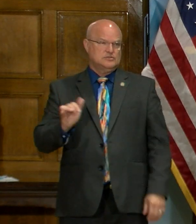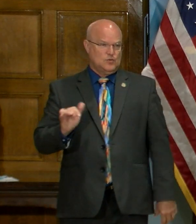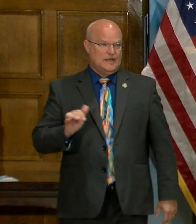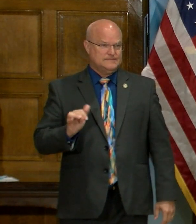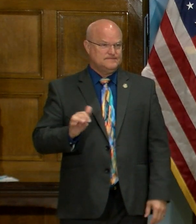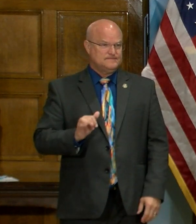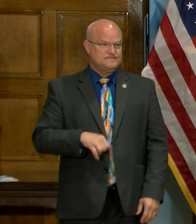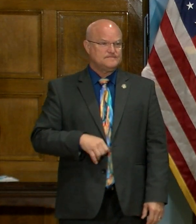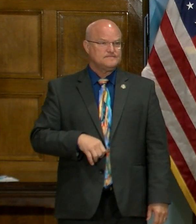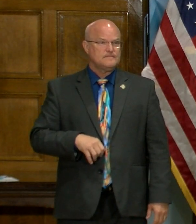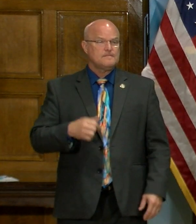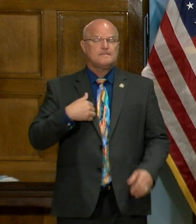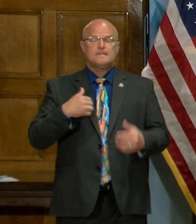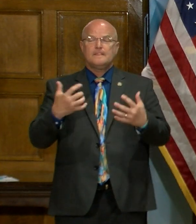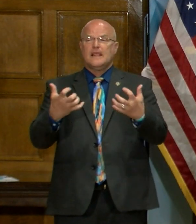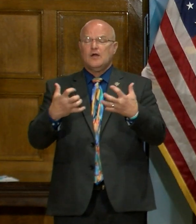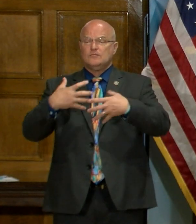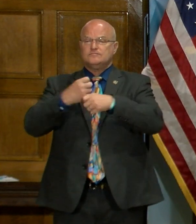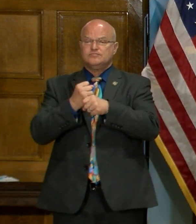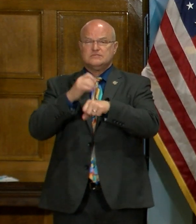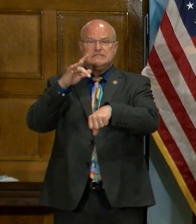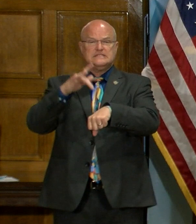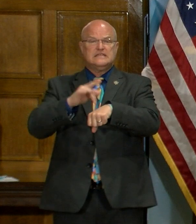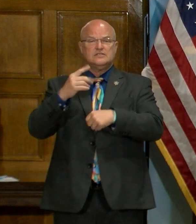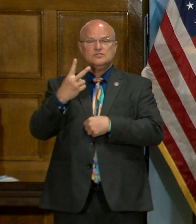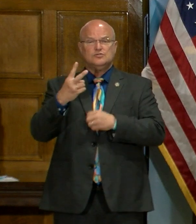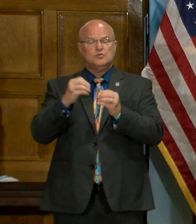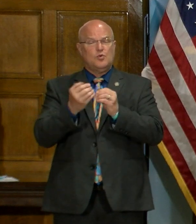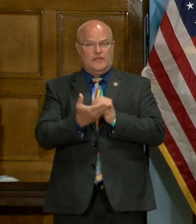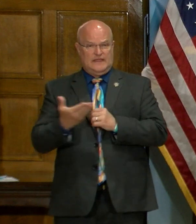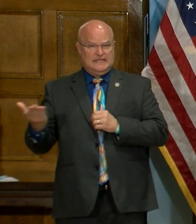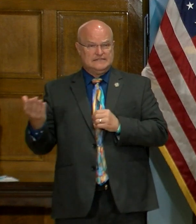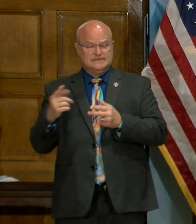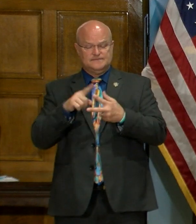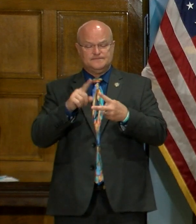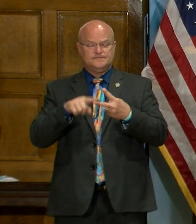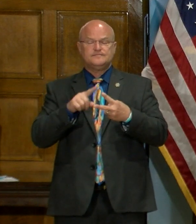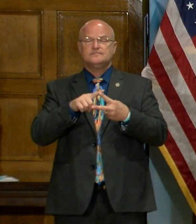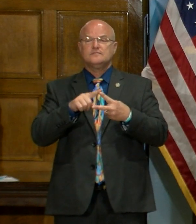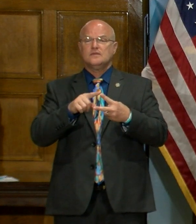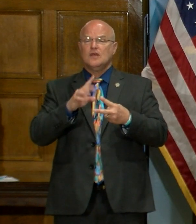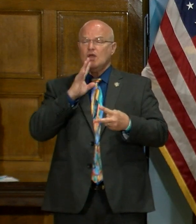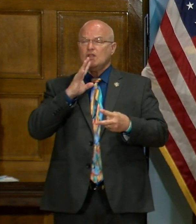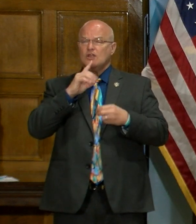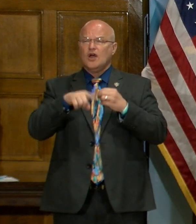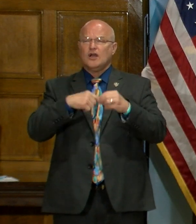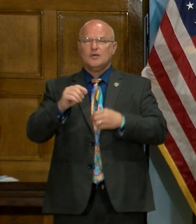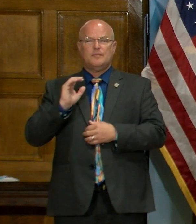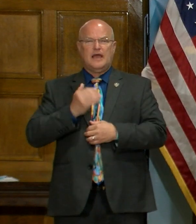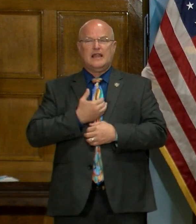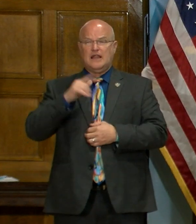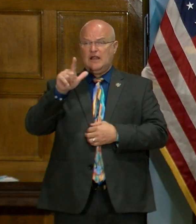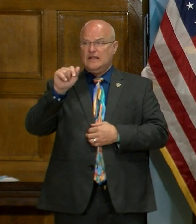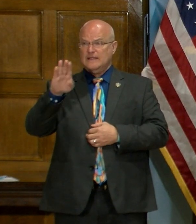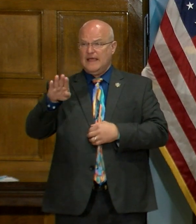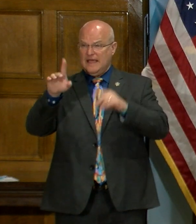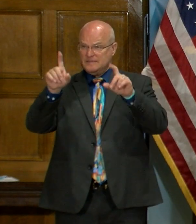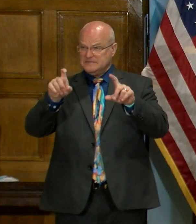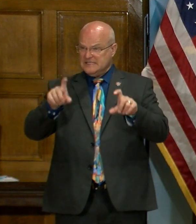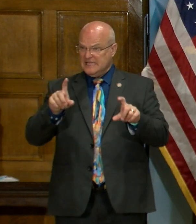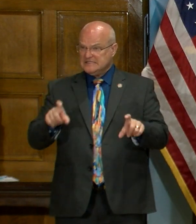well. I want to briefly touch on 2 other things. When we talk about our lab